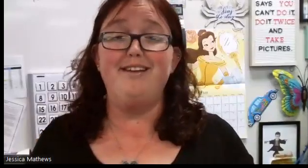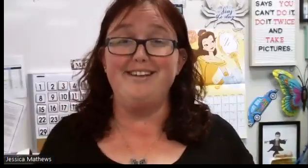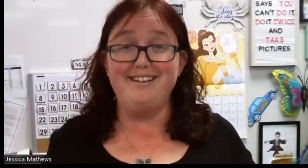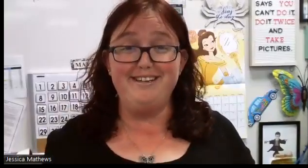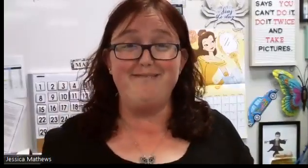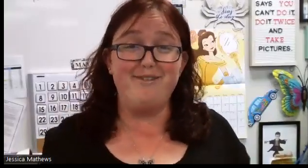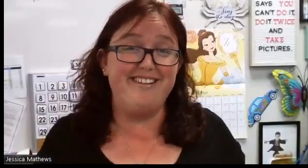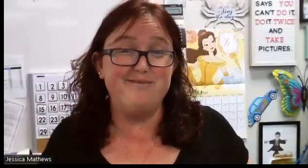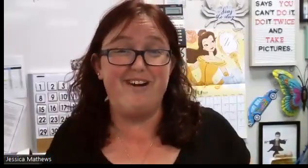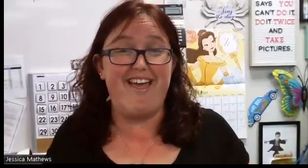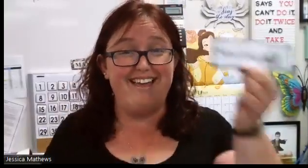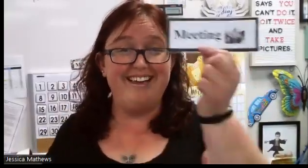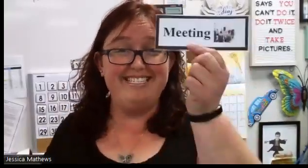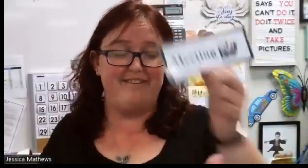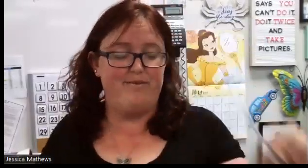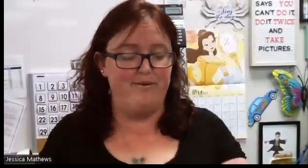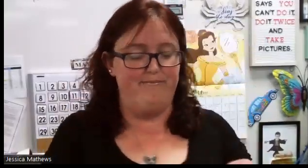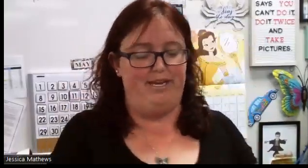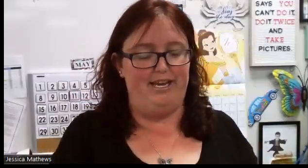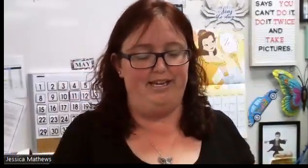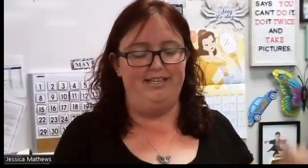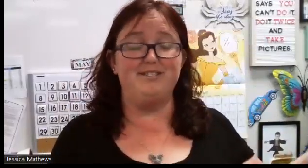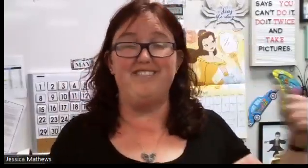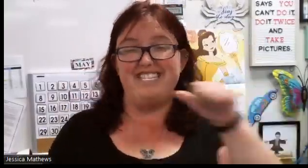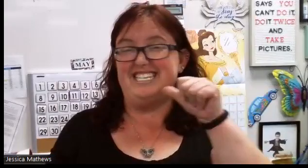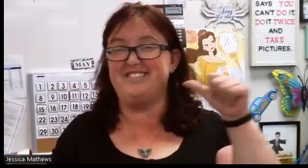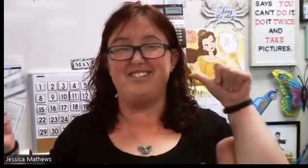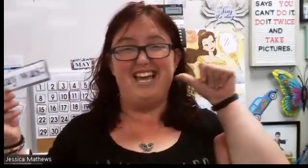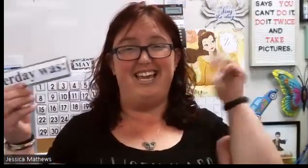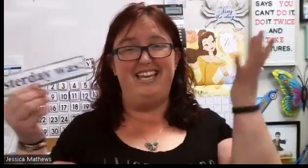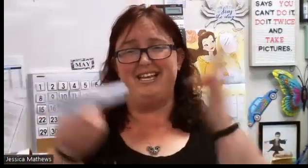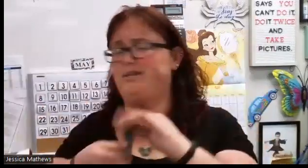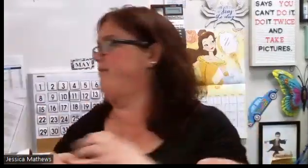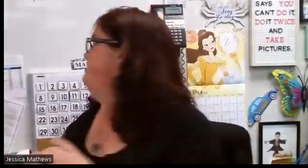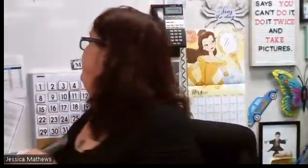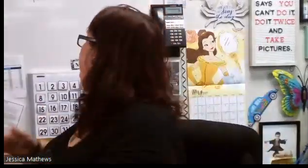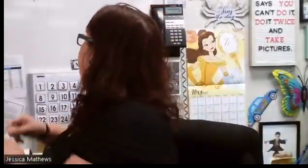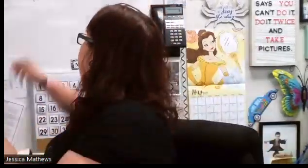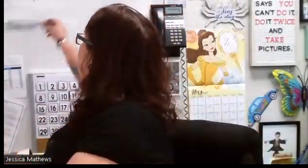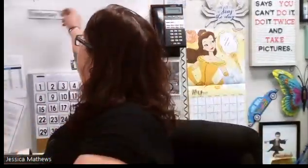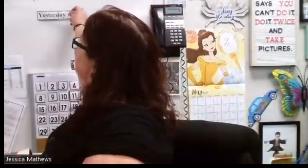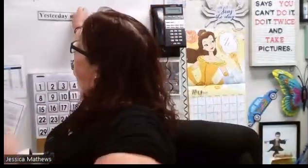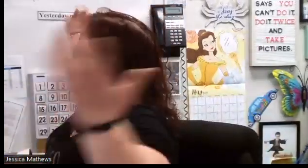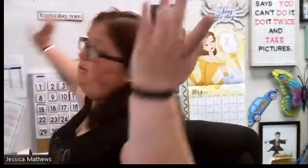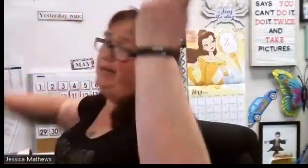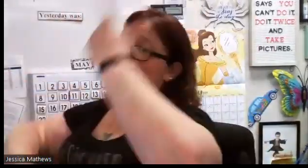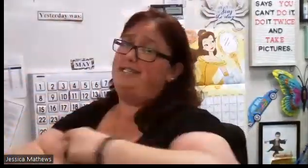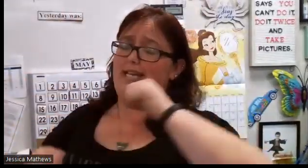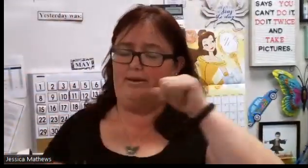Good morning Classroom 1A. It's time for meeting. go to the details of our day. Yesterday was what? What day